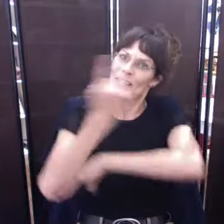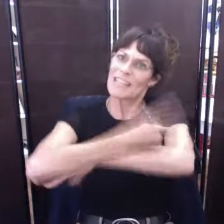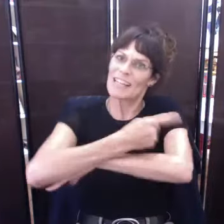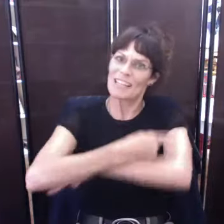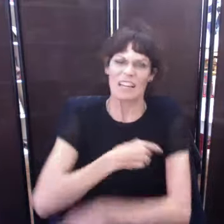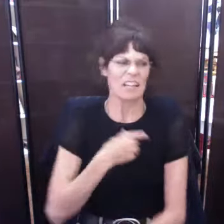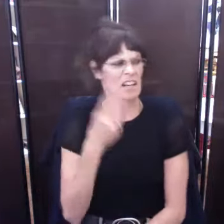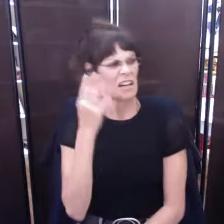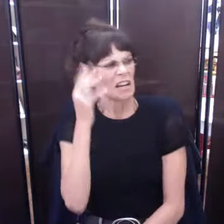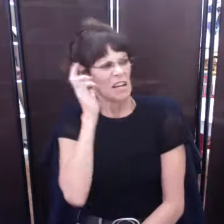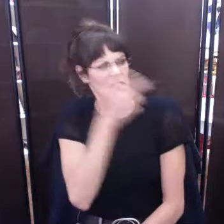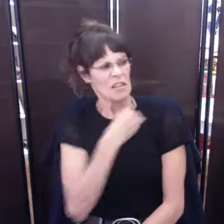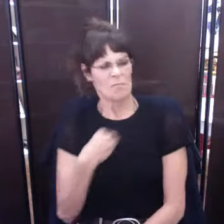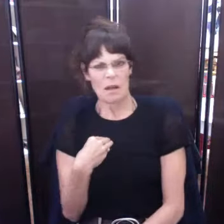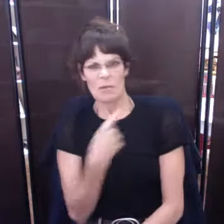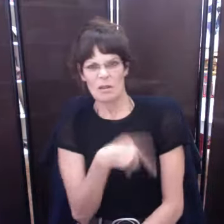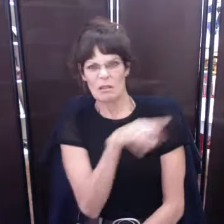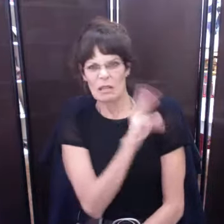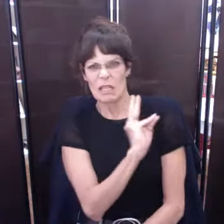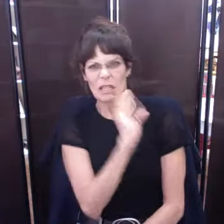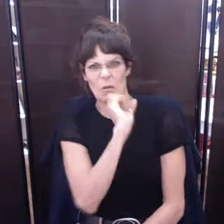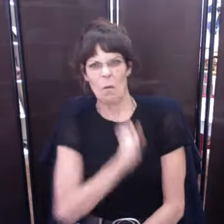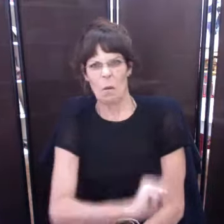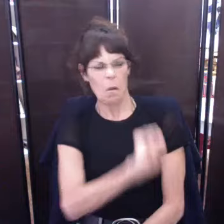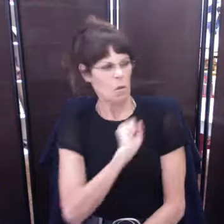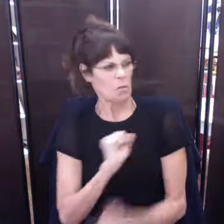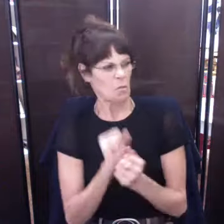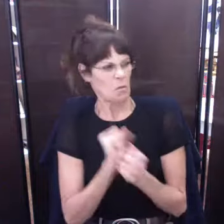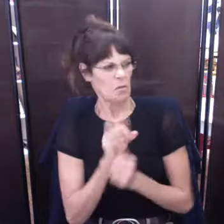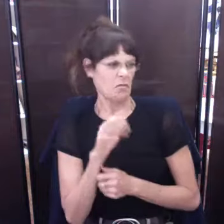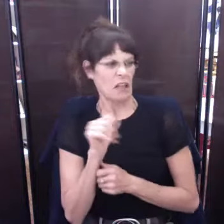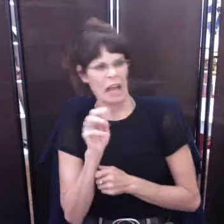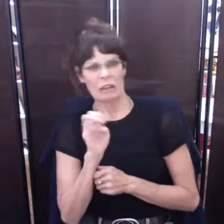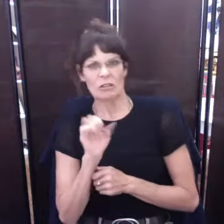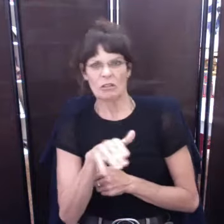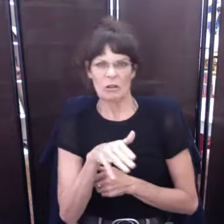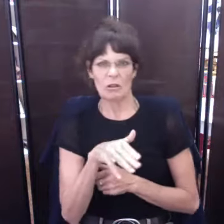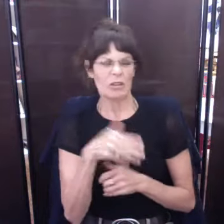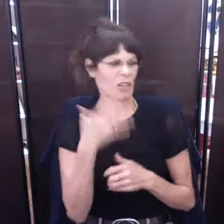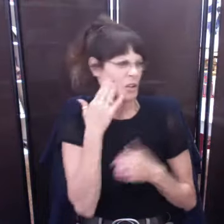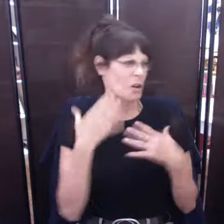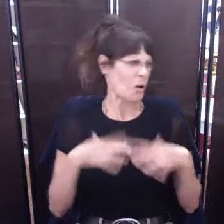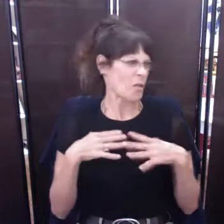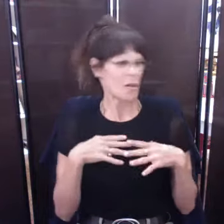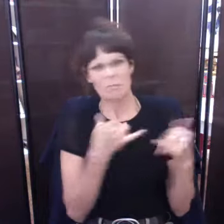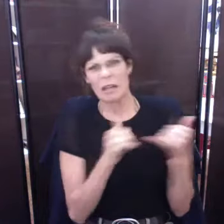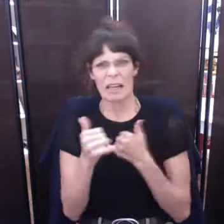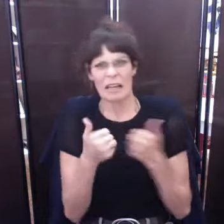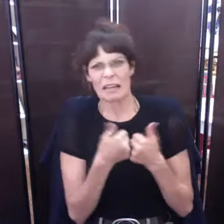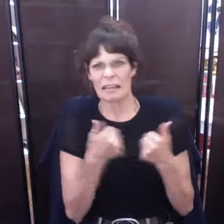to this meeting and there's 6 old farts in flannel shirts playing some kind of game that they play in jail. I have no idea what it's called. I still don't play